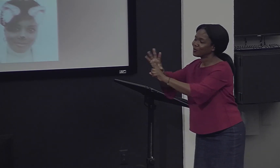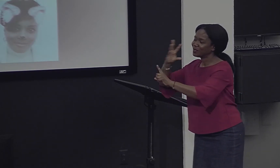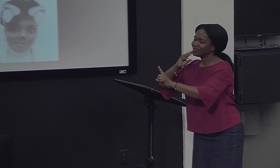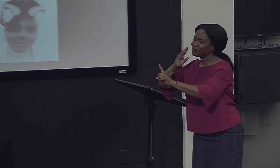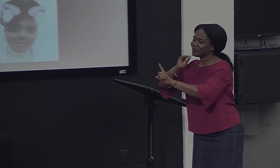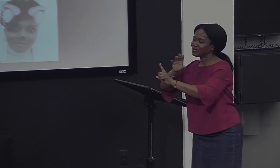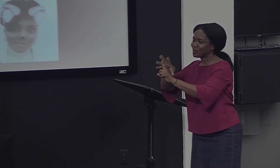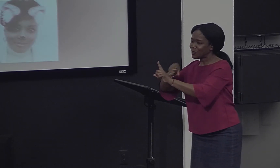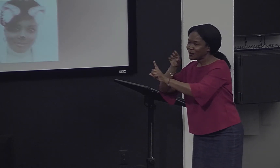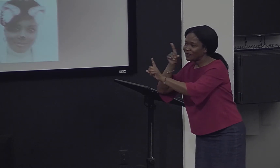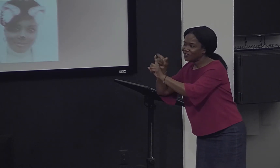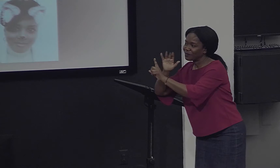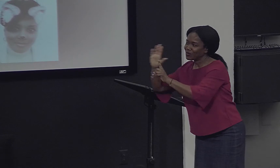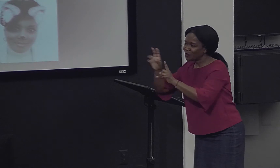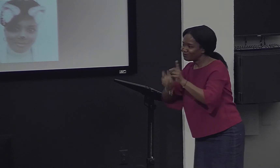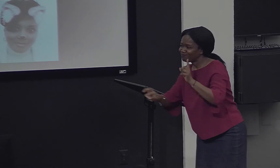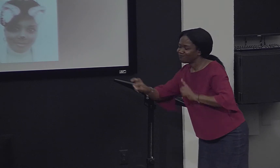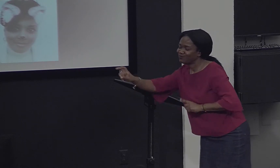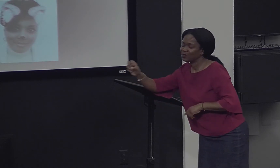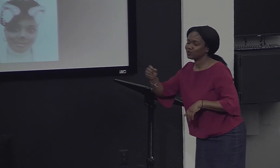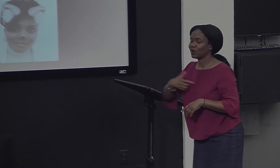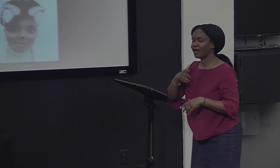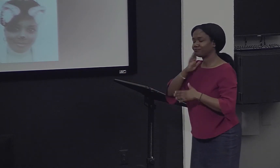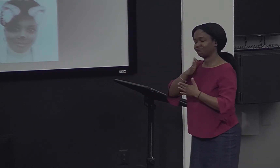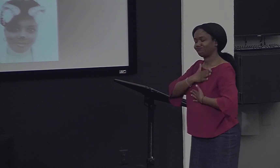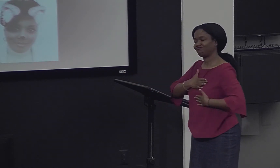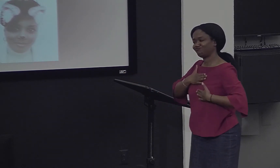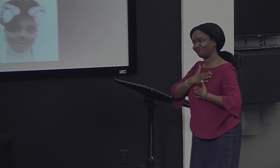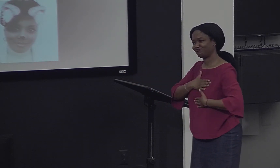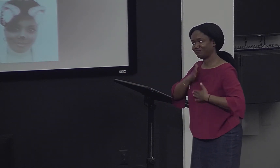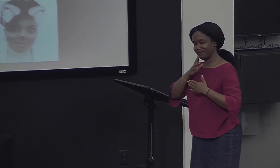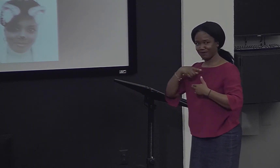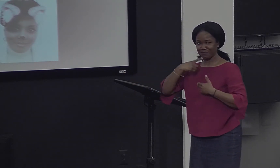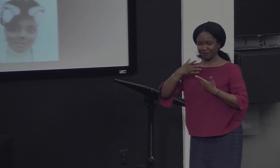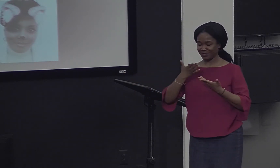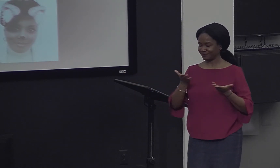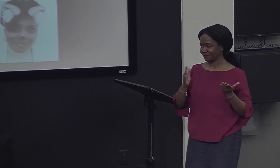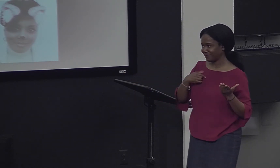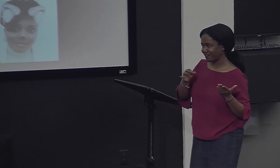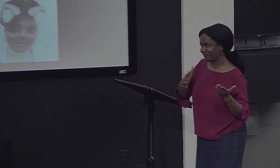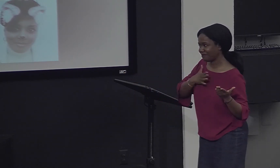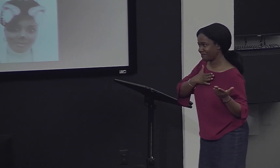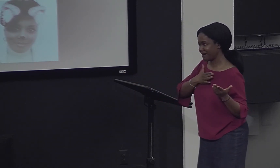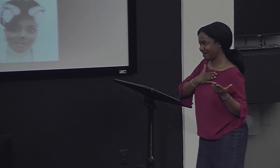And I have so much appreciated learning from you and your journey.